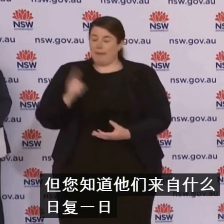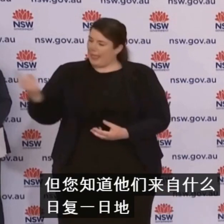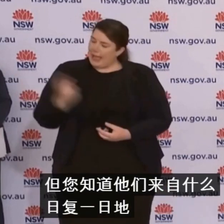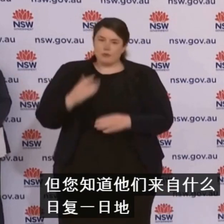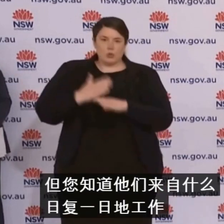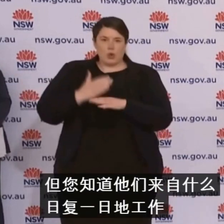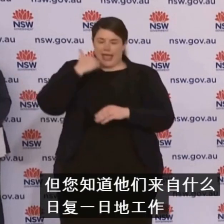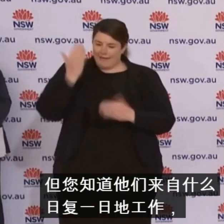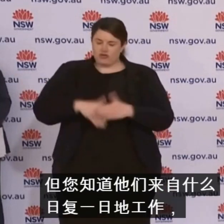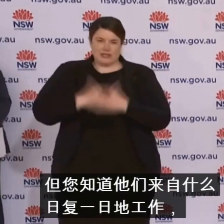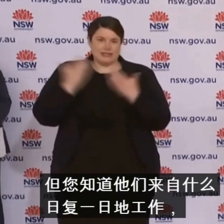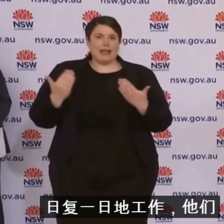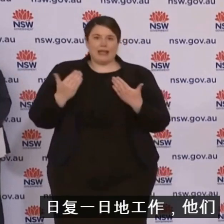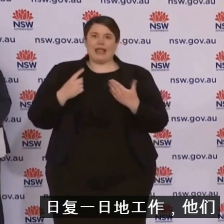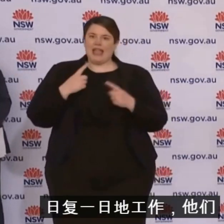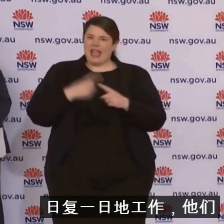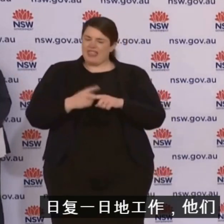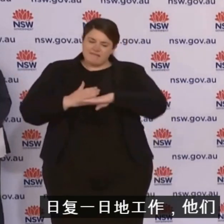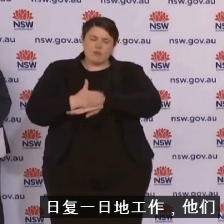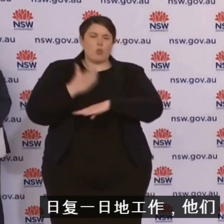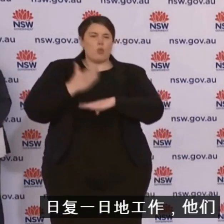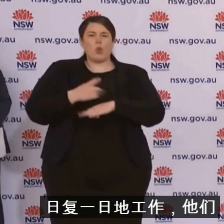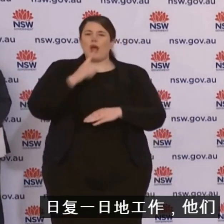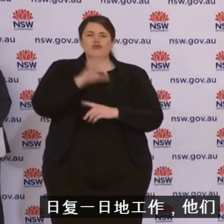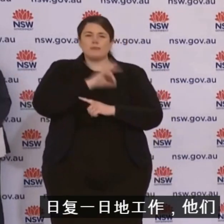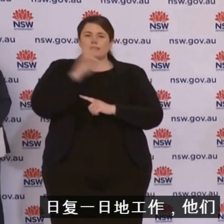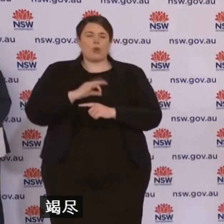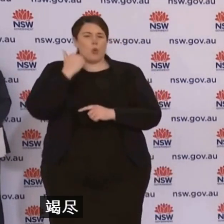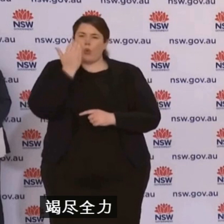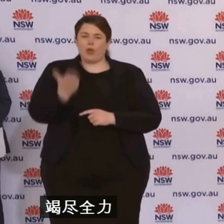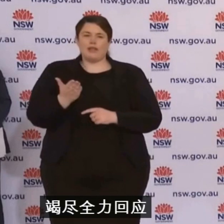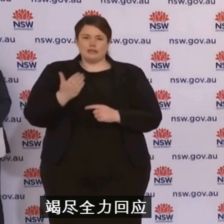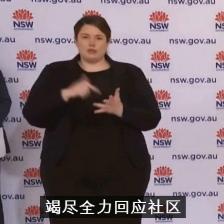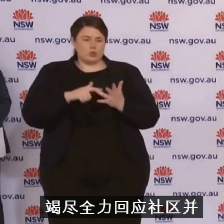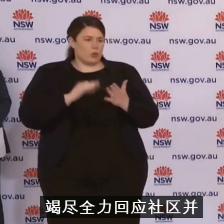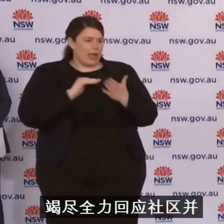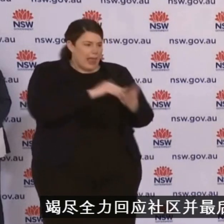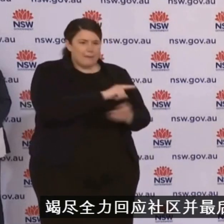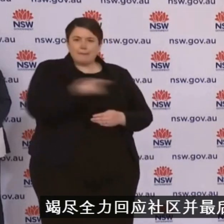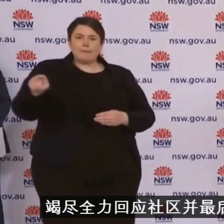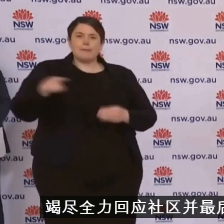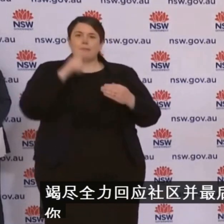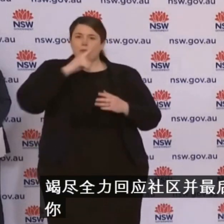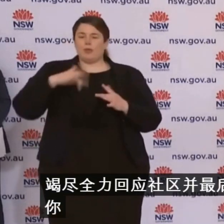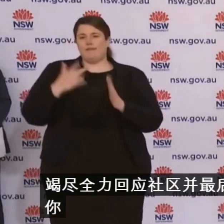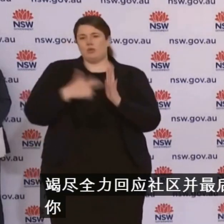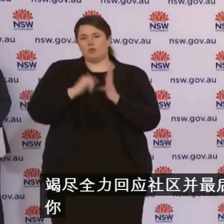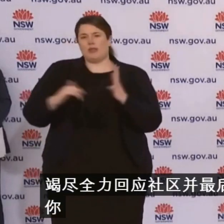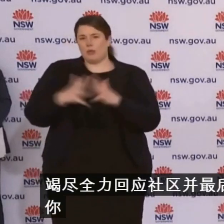work day in, day out, and they give it their absolute all to respond to the community and to treat